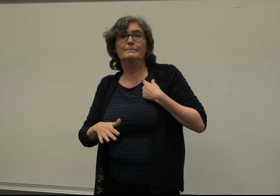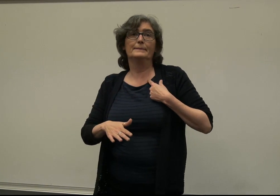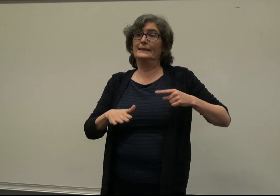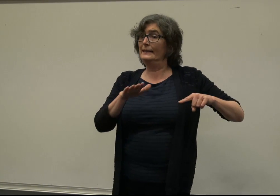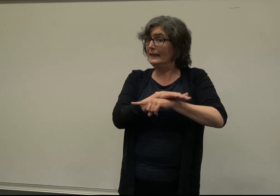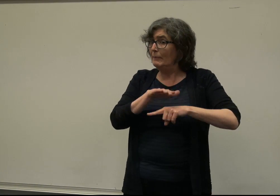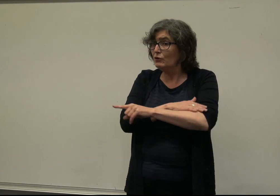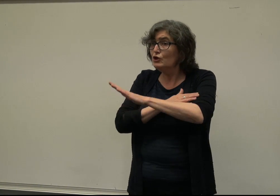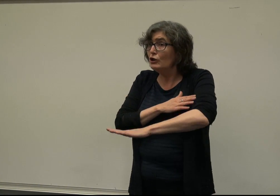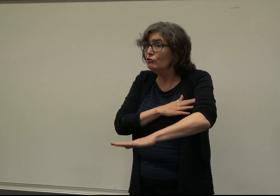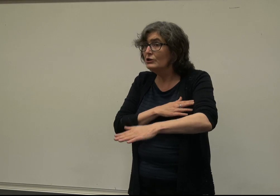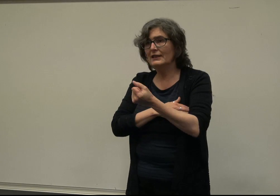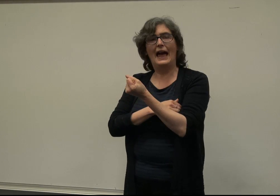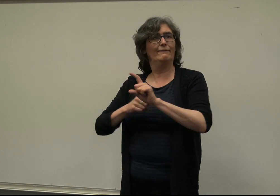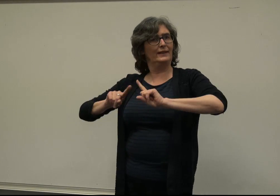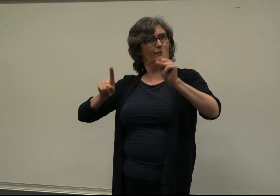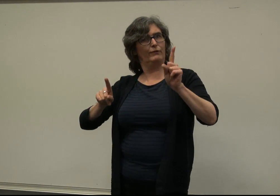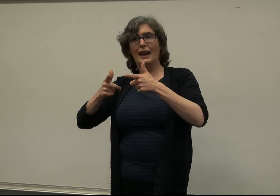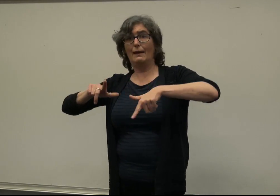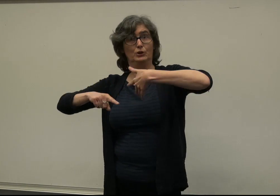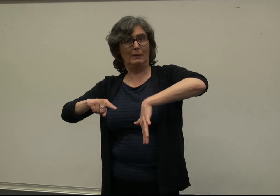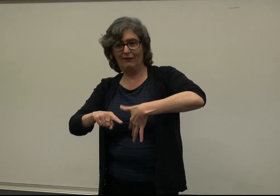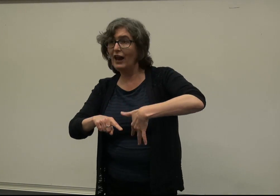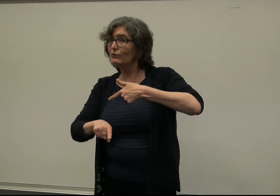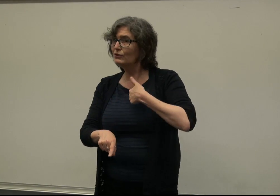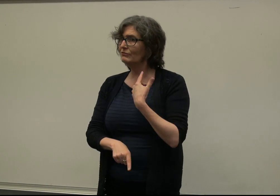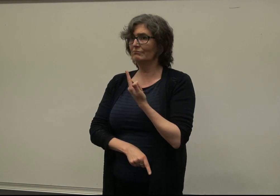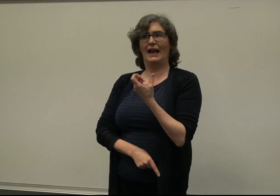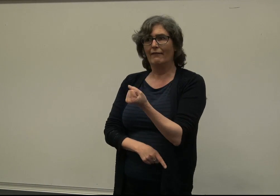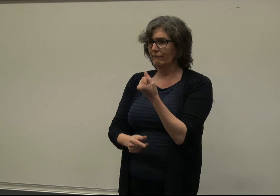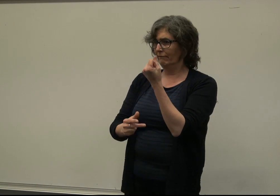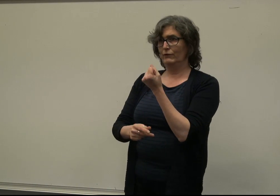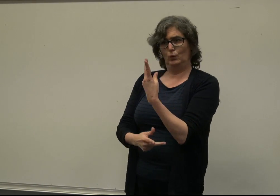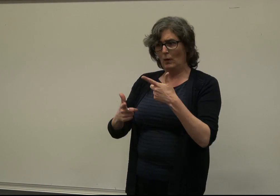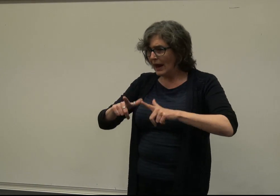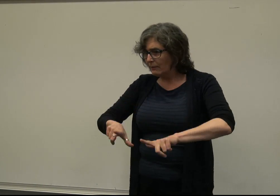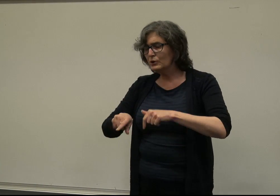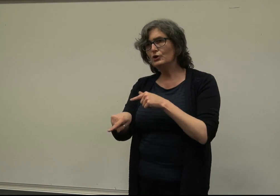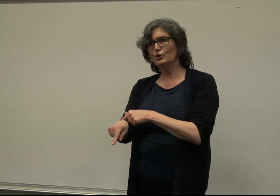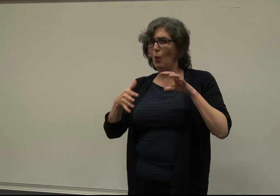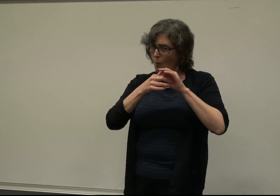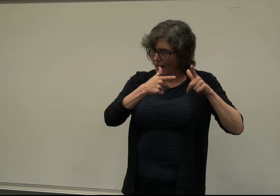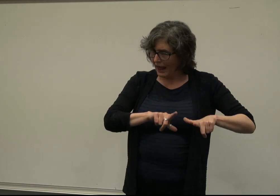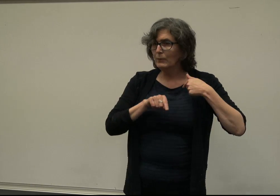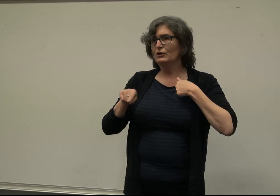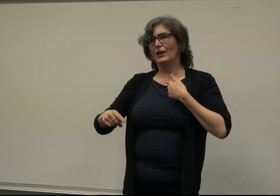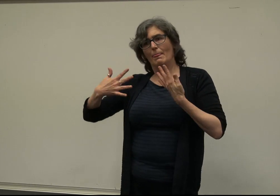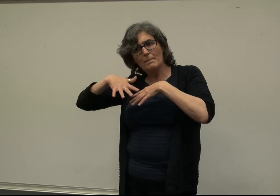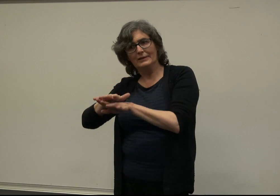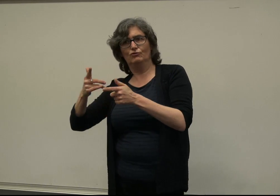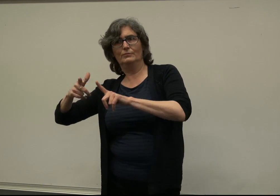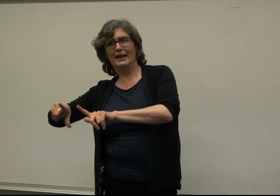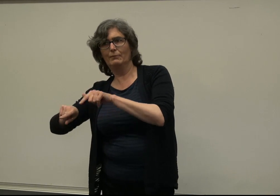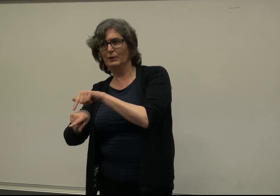from different language backgrounds, for example. They are bilingual, they bring their languages, and those languages are regarded